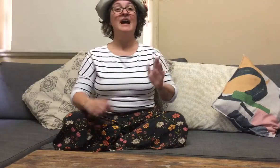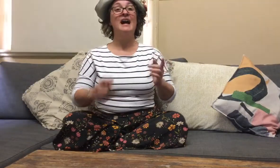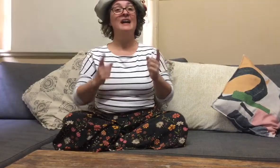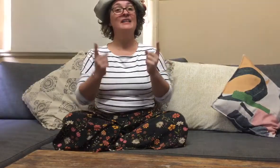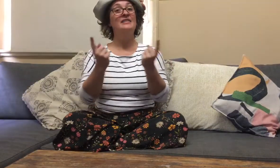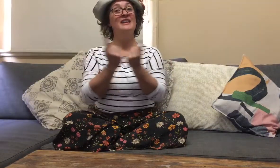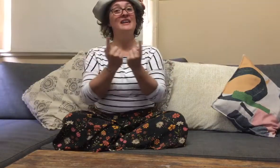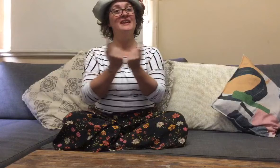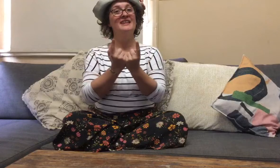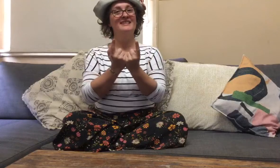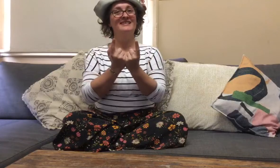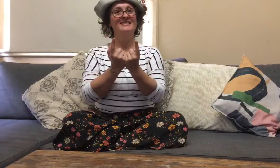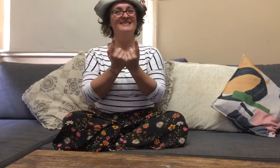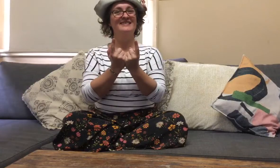about a thing,